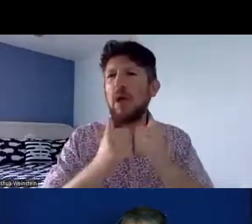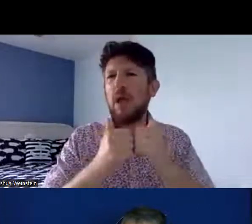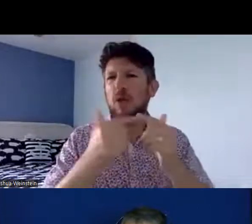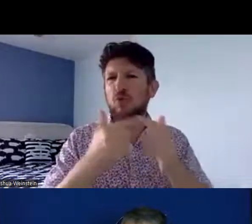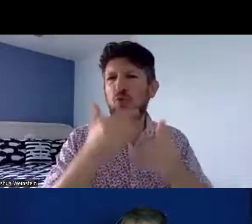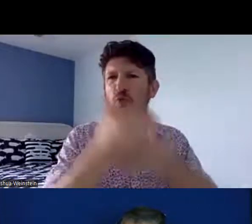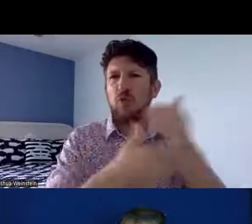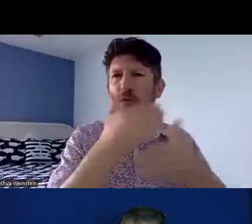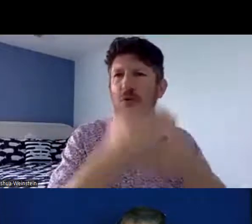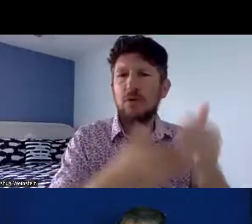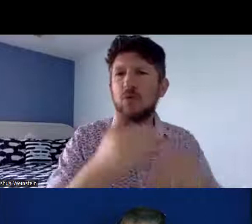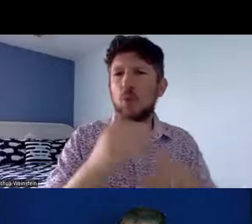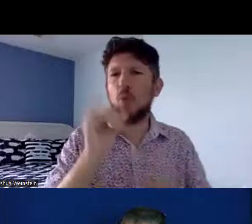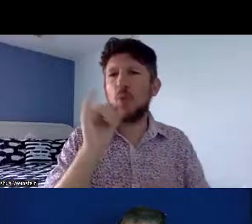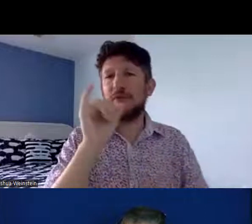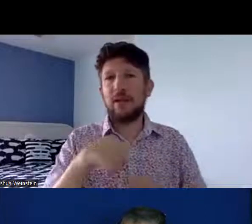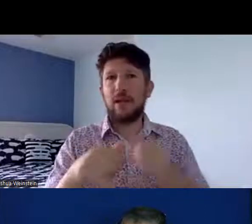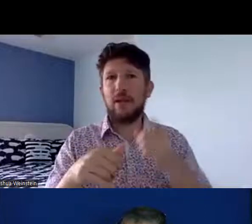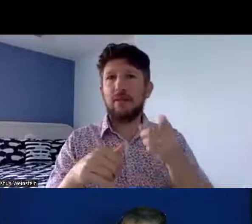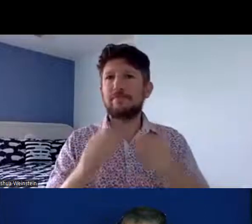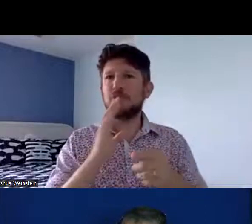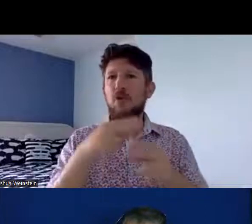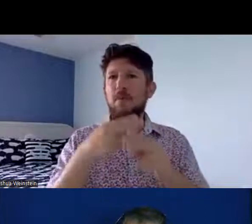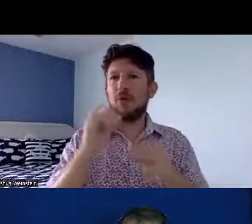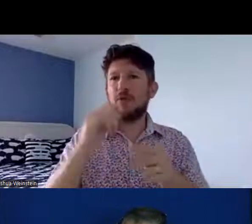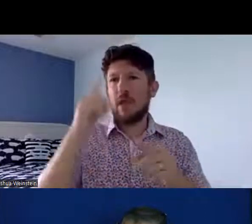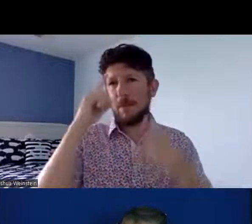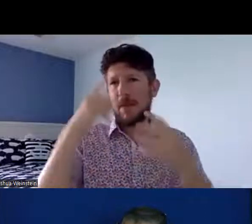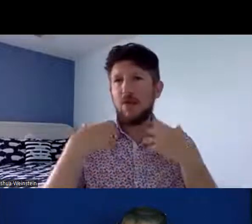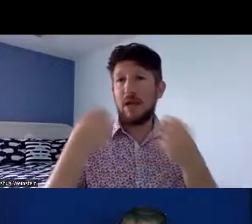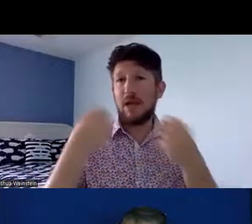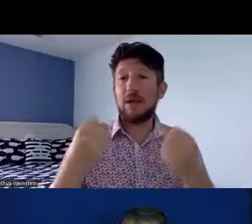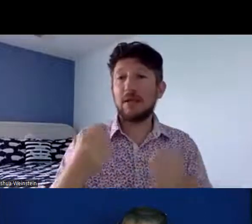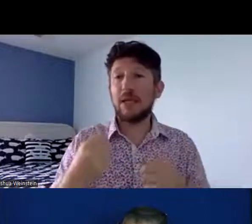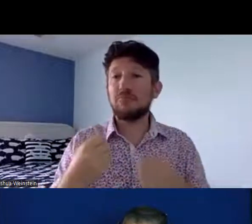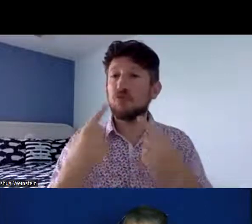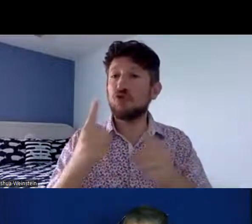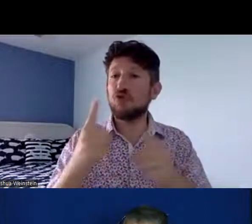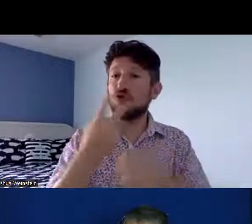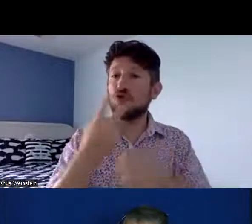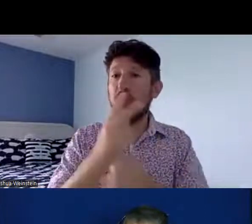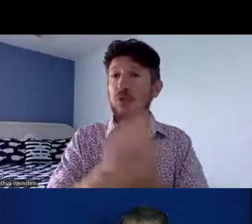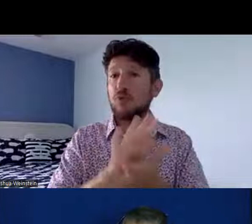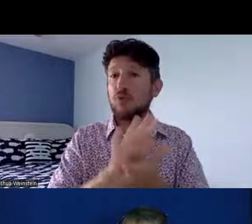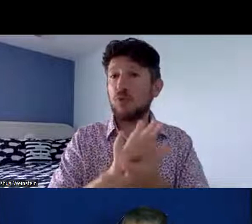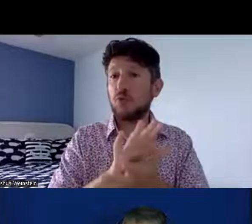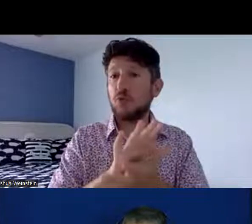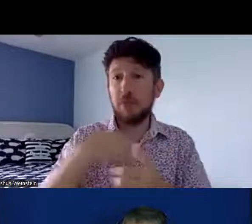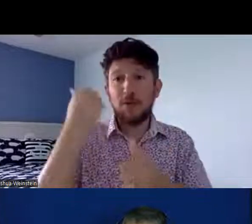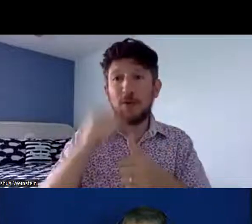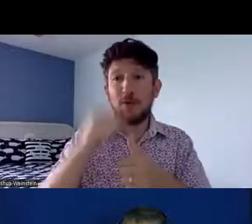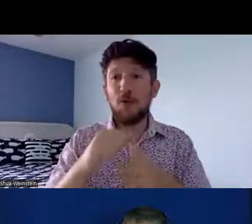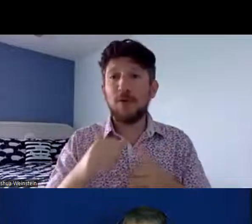if we're talking about support, and how do we get through that process related to mental health